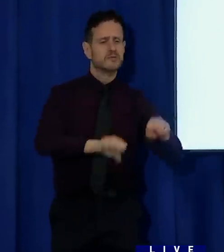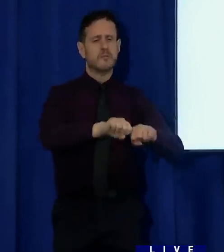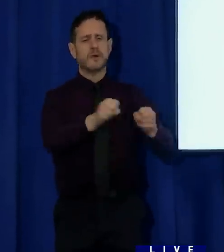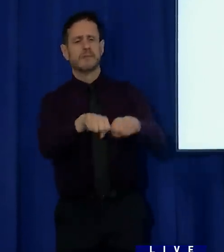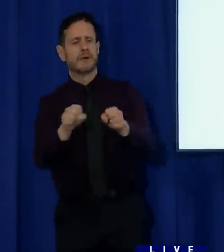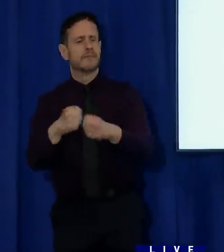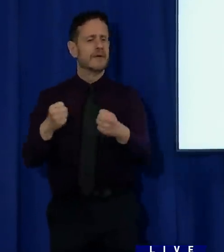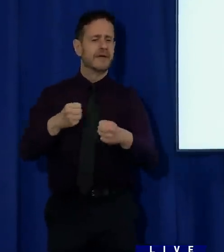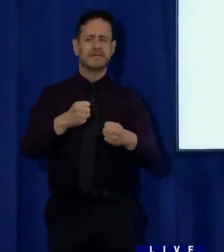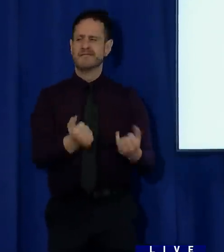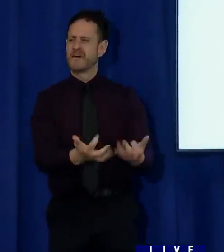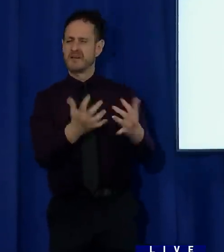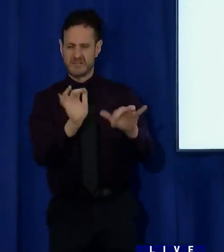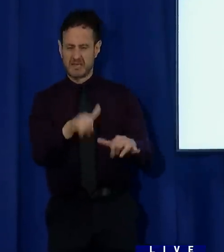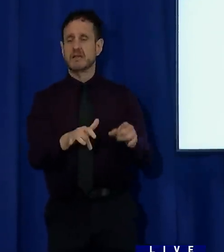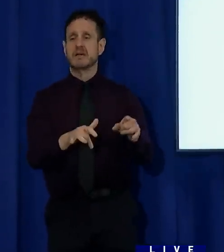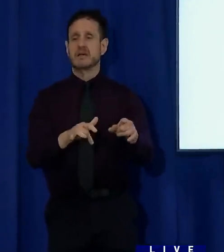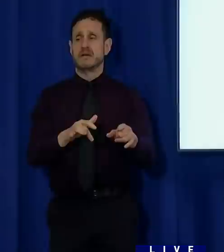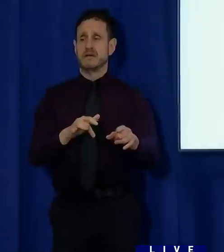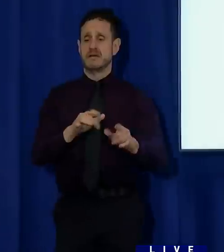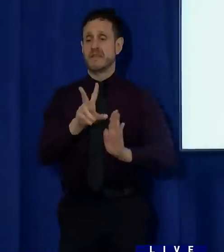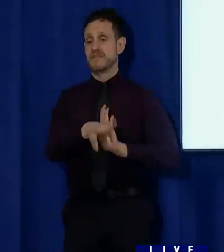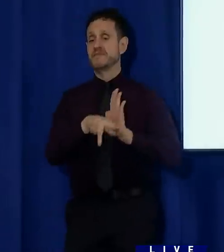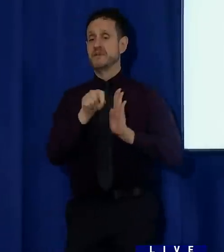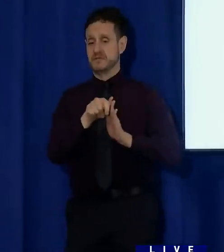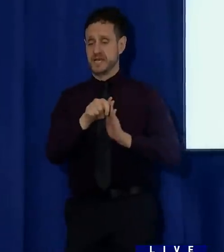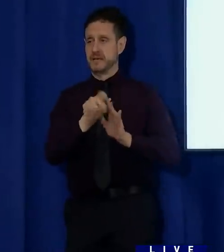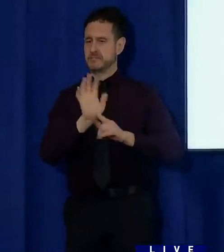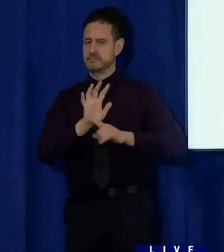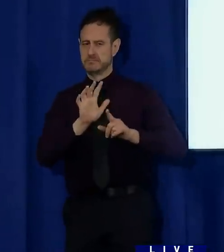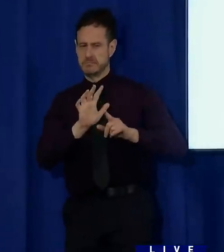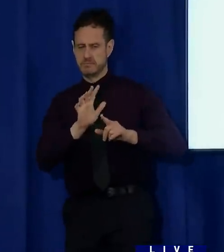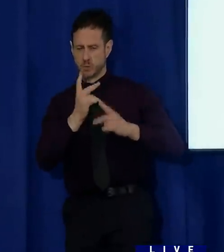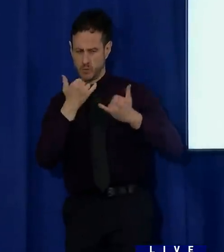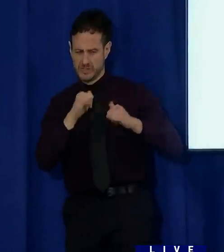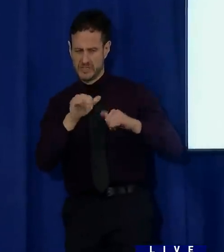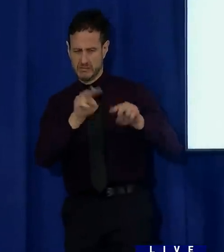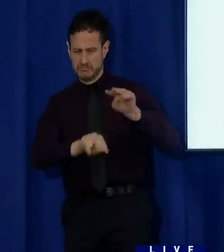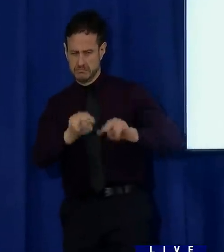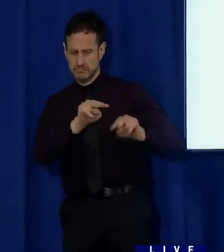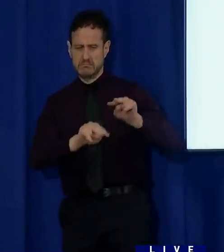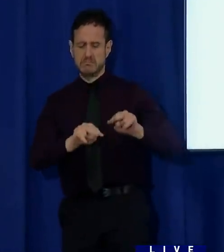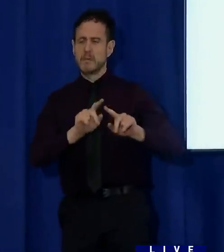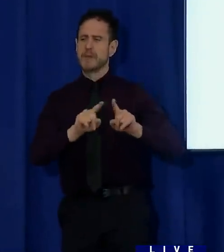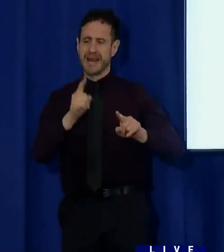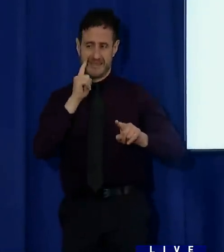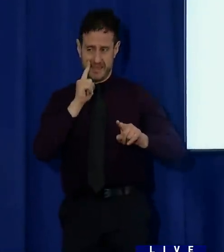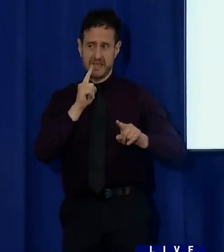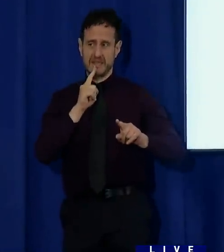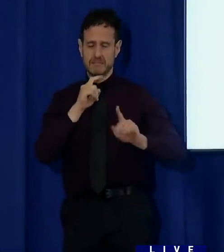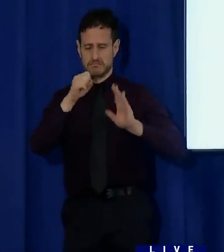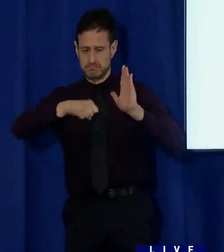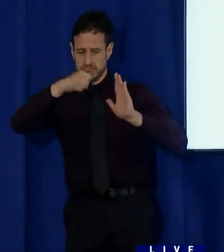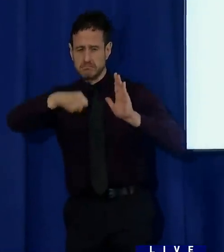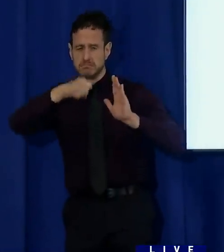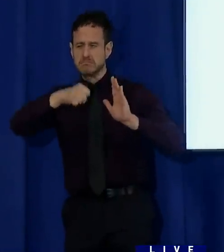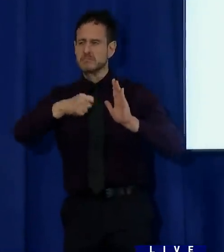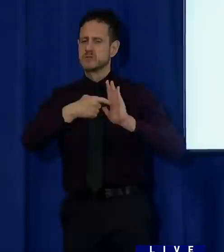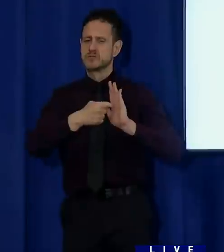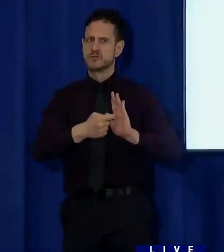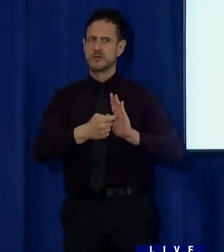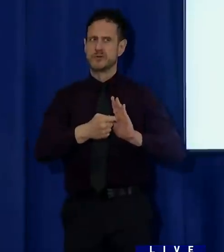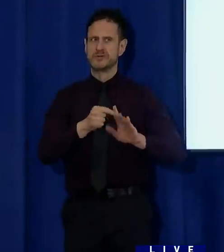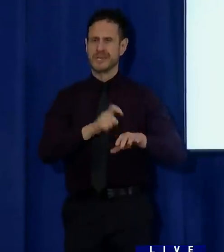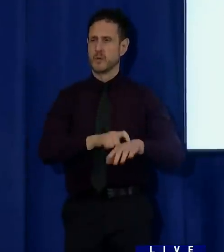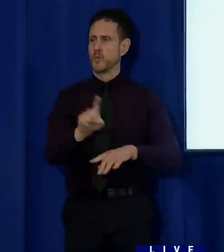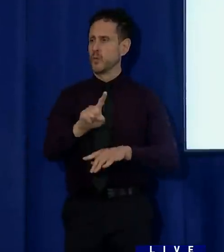that the videotape, and again, we're still going through the details, but the videotape, I believe, picks up at about 1